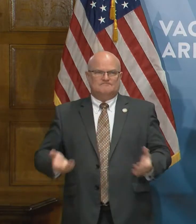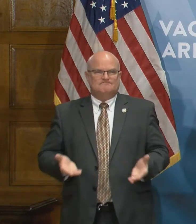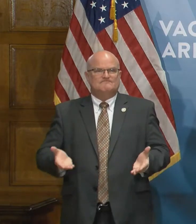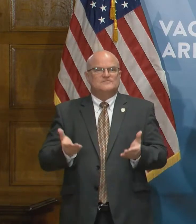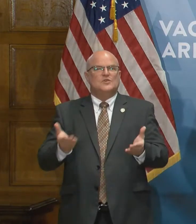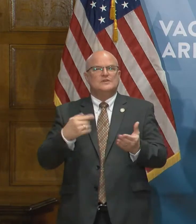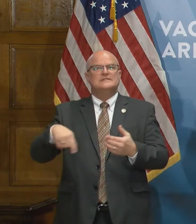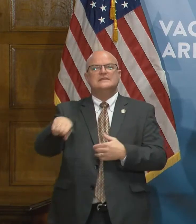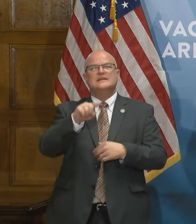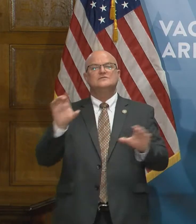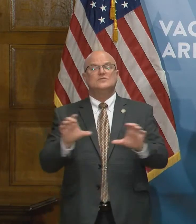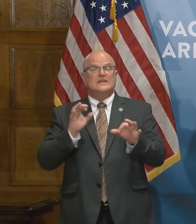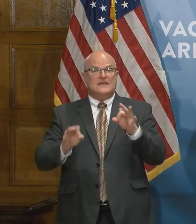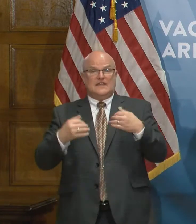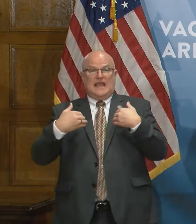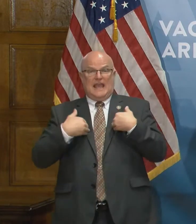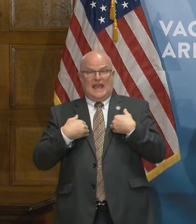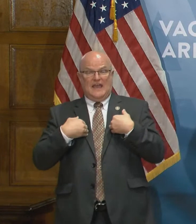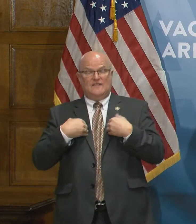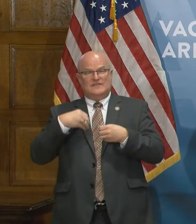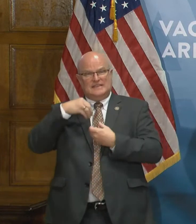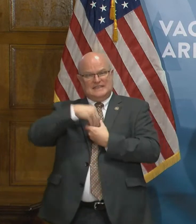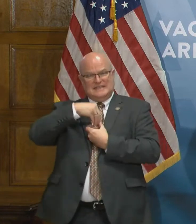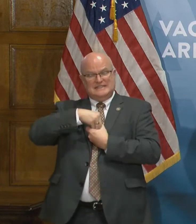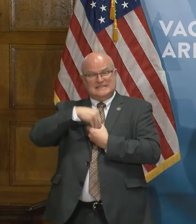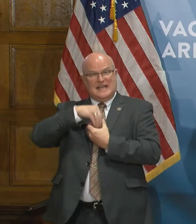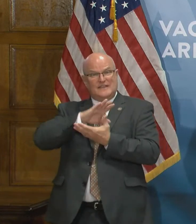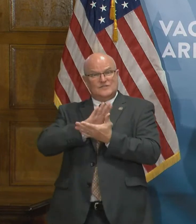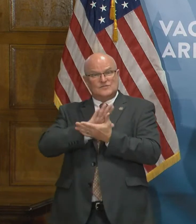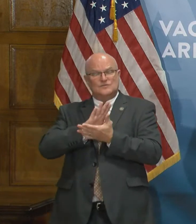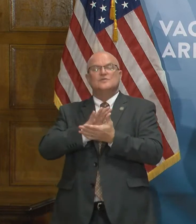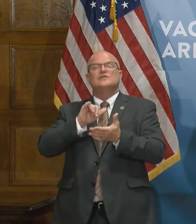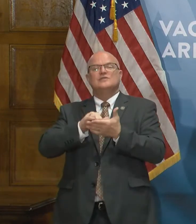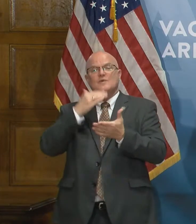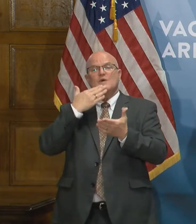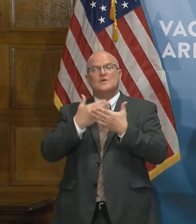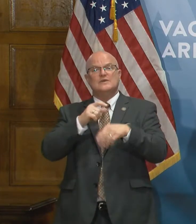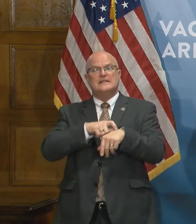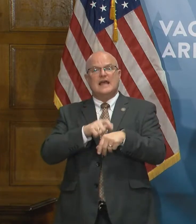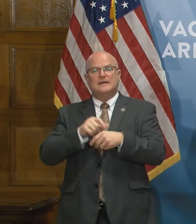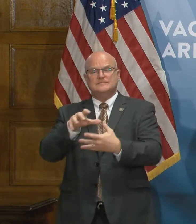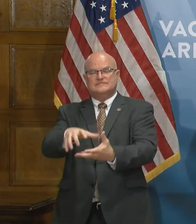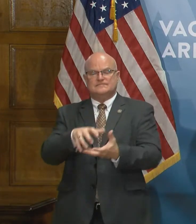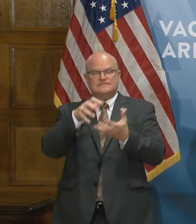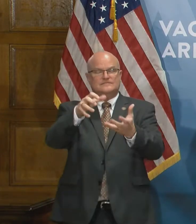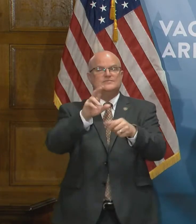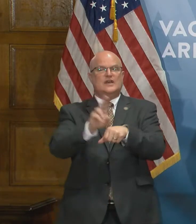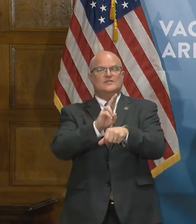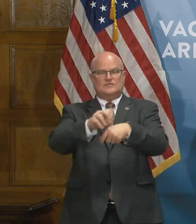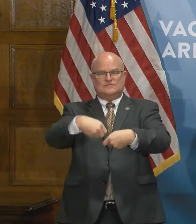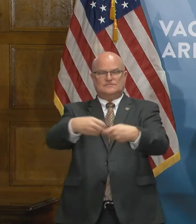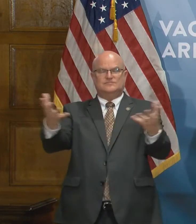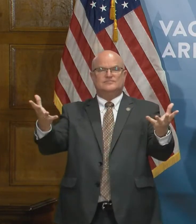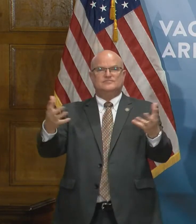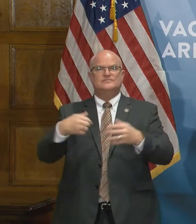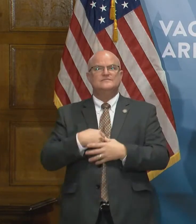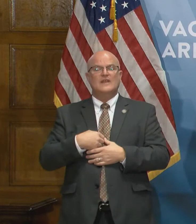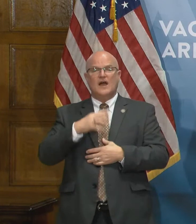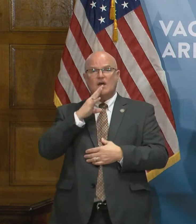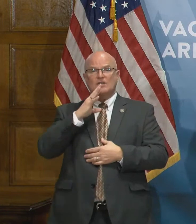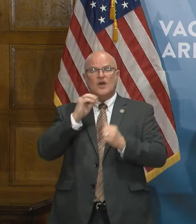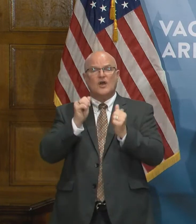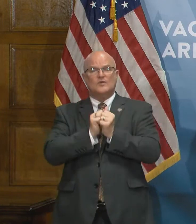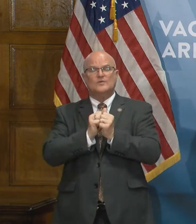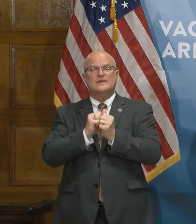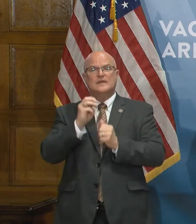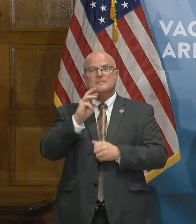encouraging them to do, that if they have these in stock, this would be a very good time to get these out and use them. I was on the phone with Mr. Poore with